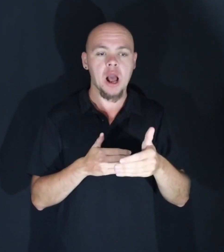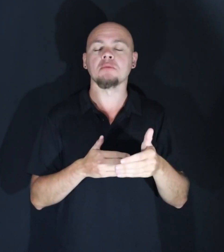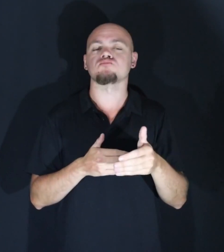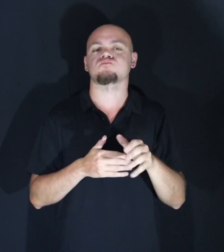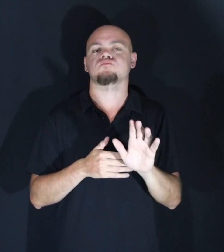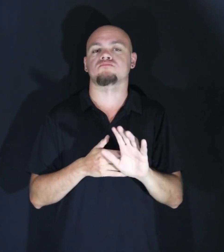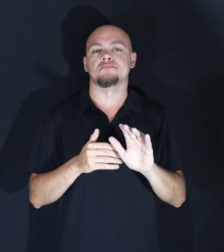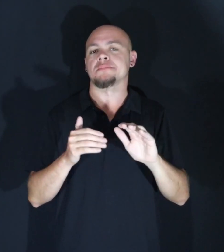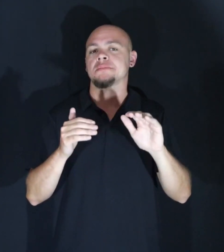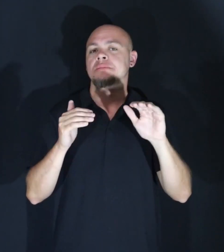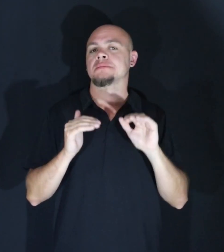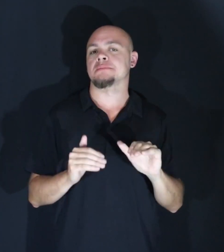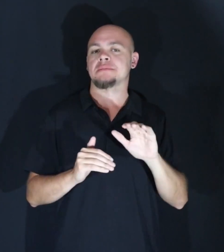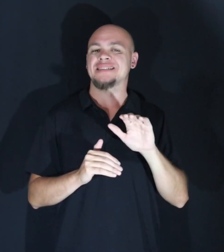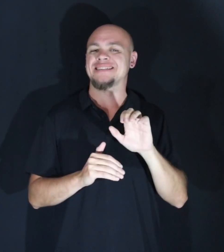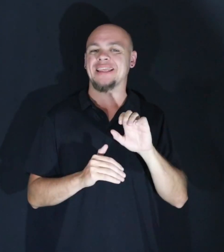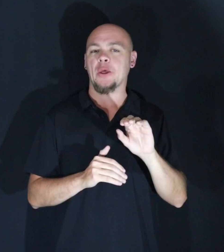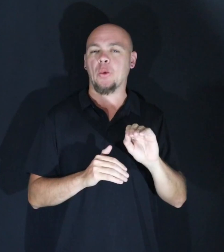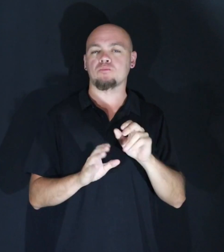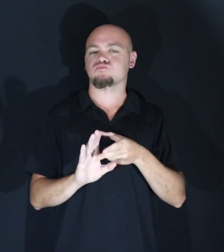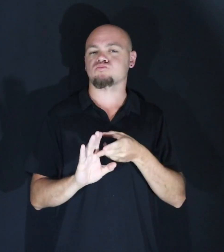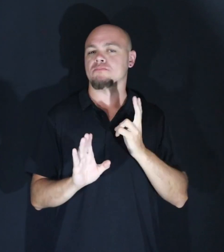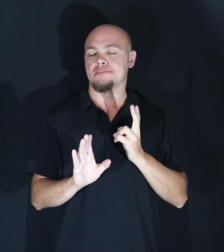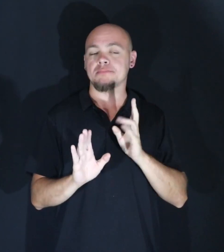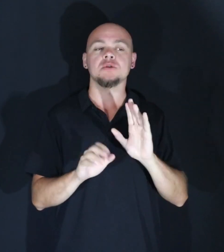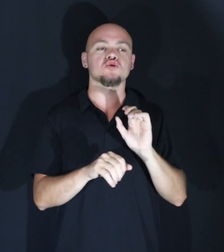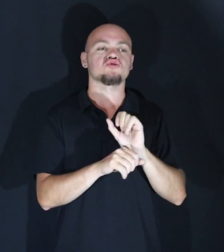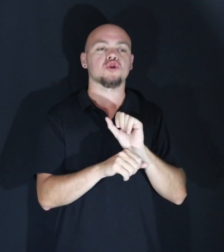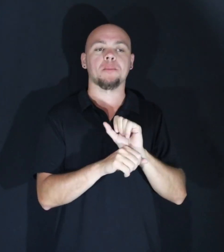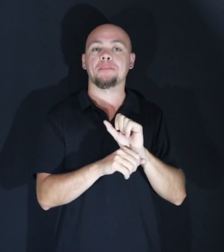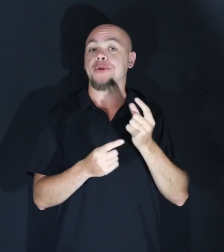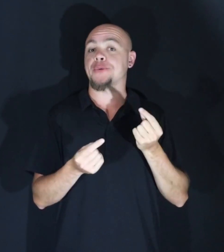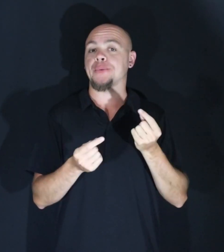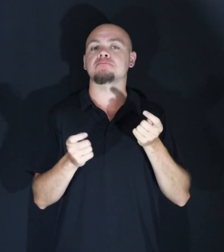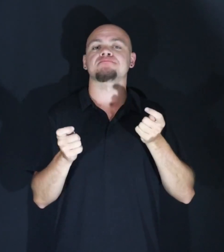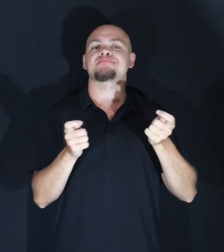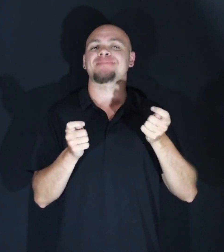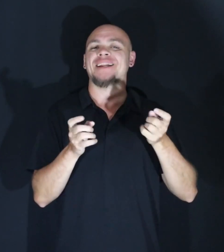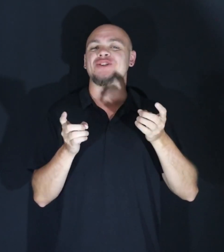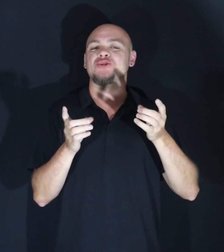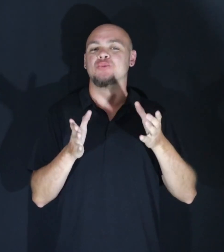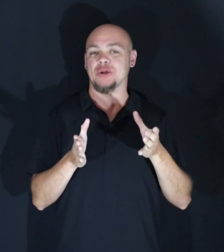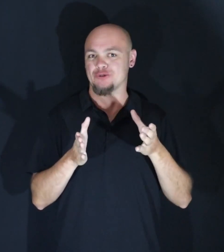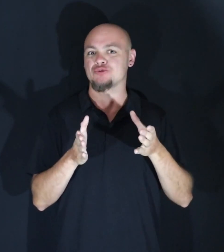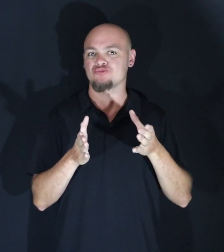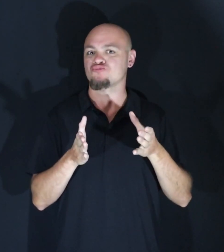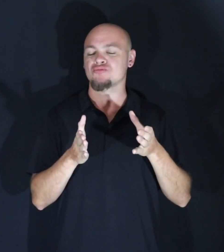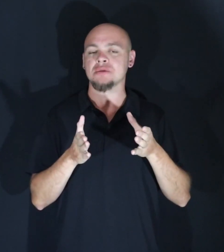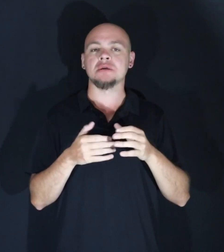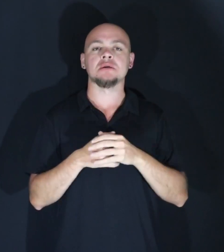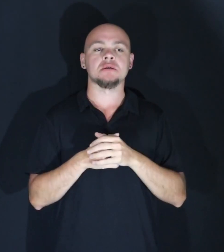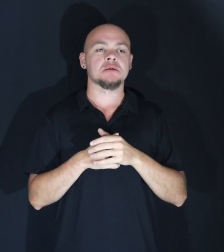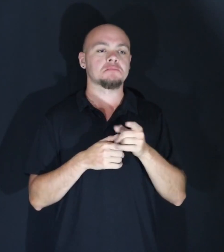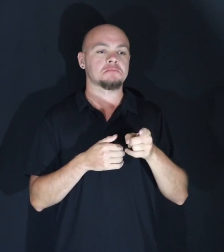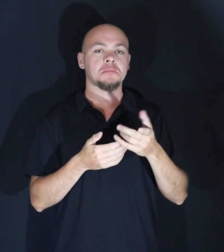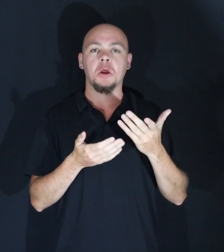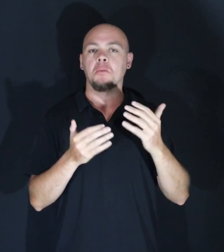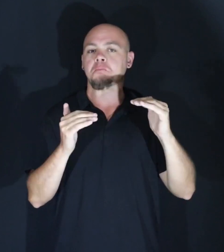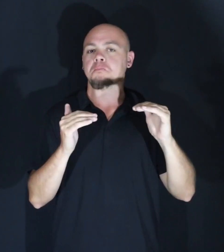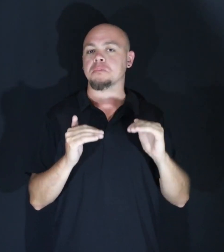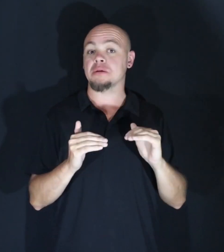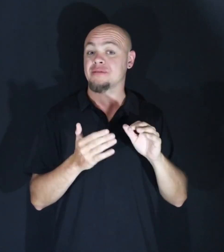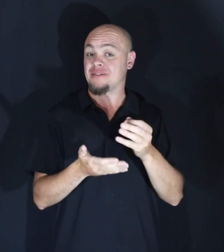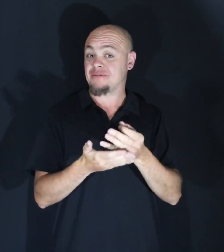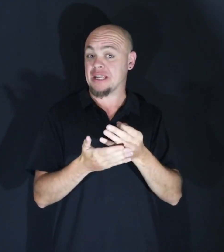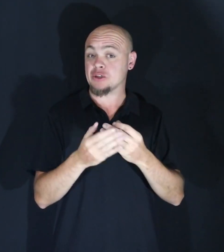stepped down as being a CEO and took a job just as a managing director on paper, stepped down, and it's made me